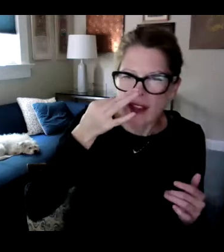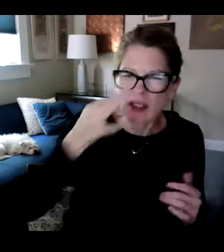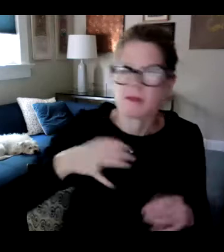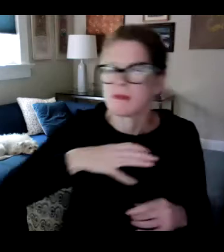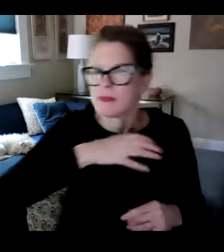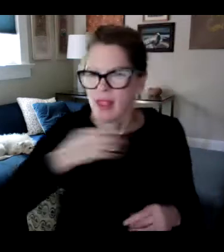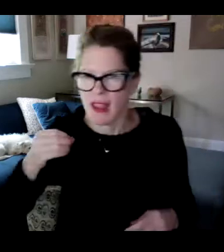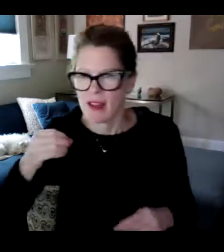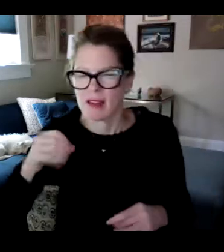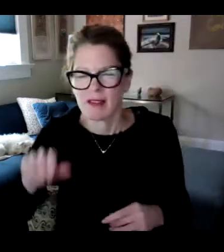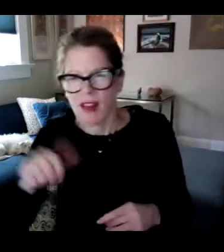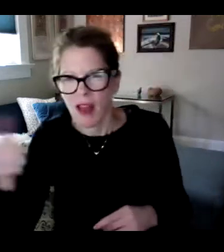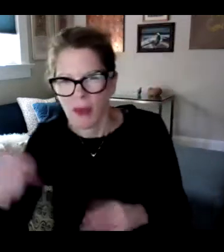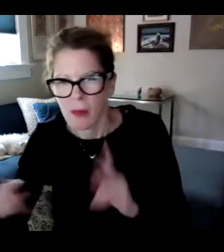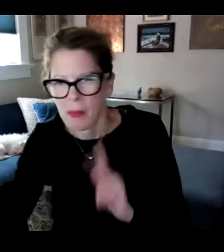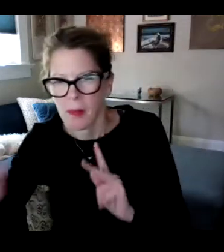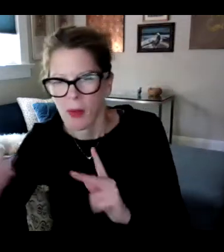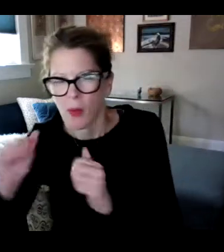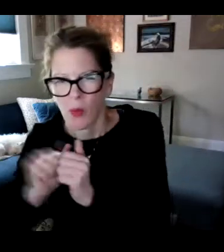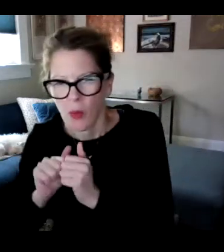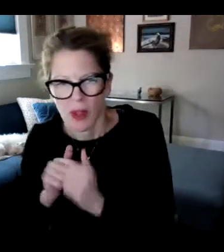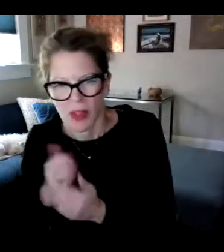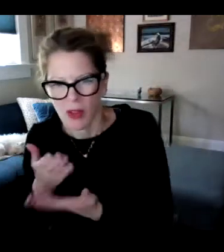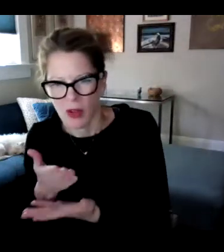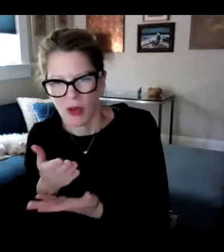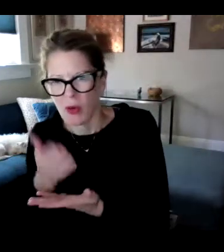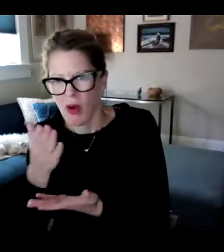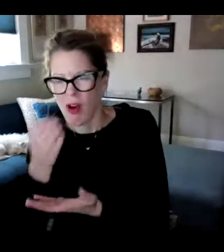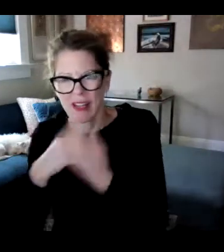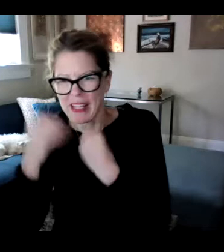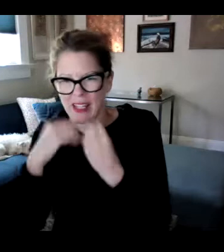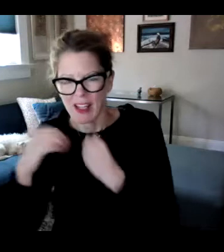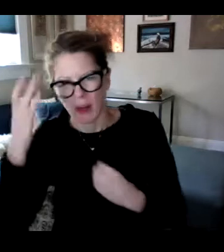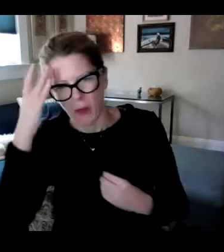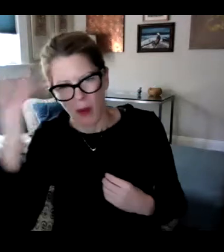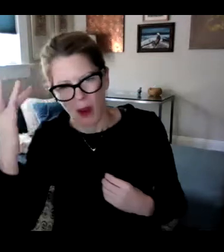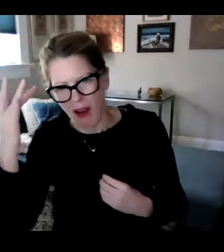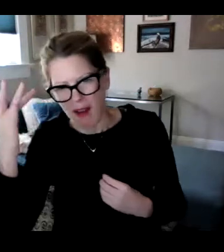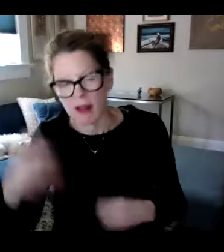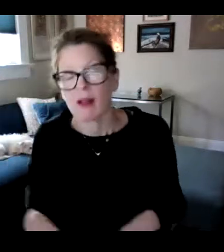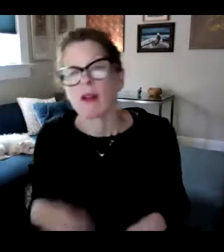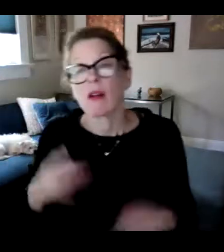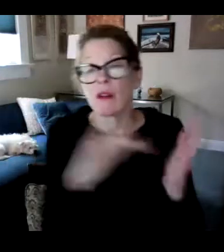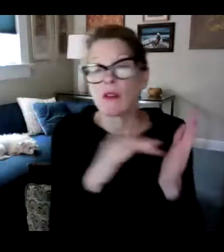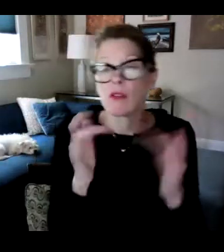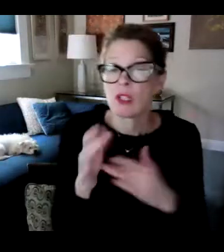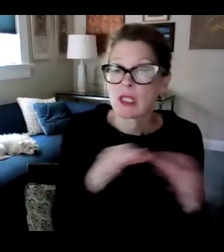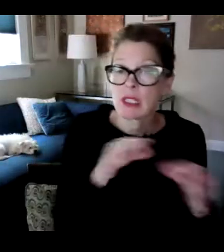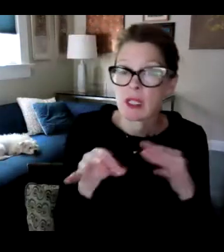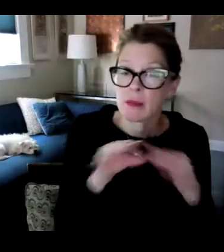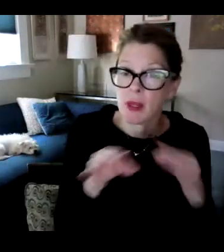them, can they? The days will come when the bridegroom is taken away from them, and then they will